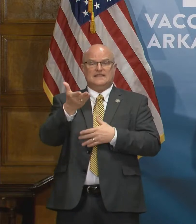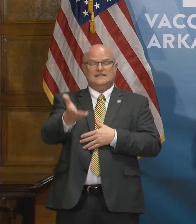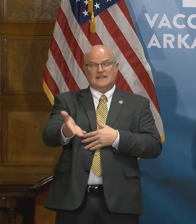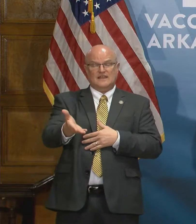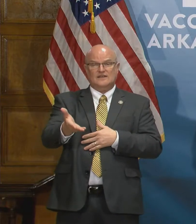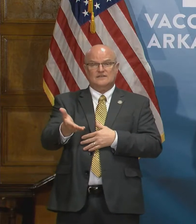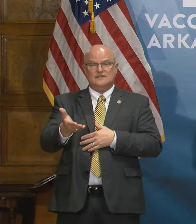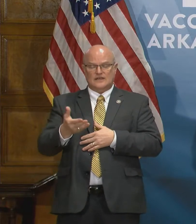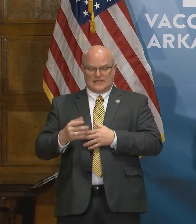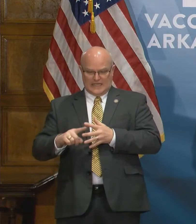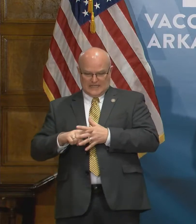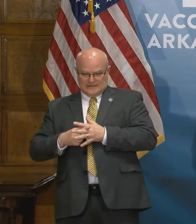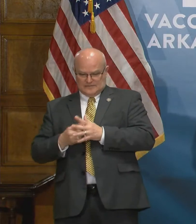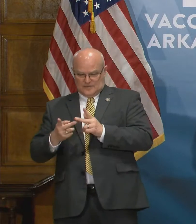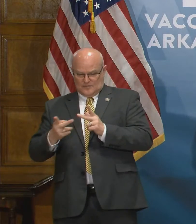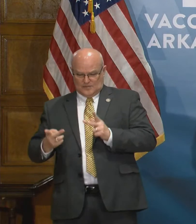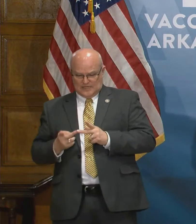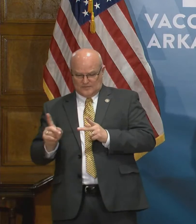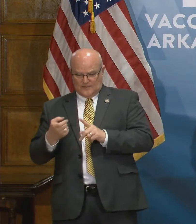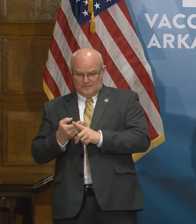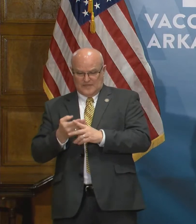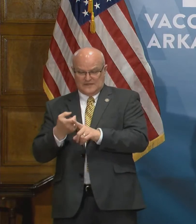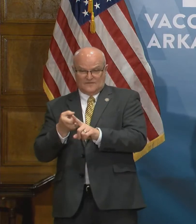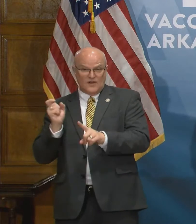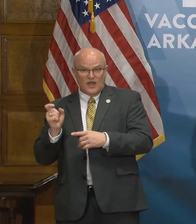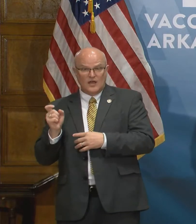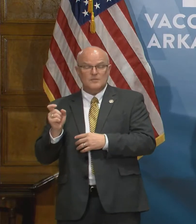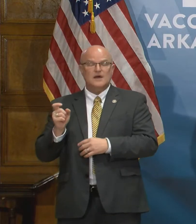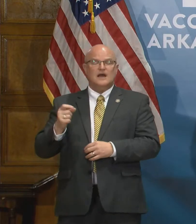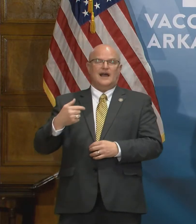As to the source of funds for this,